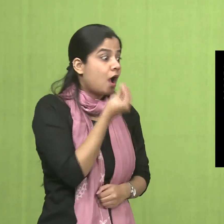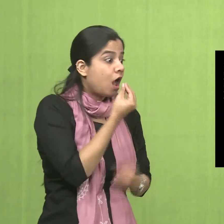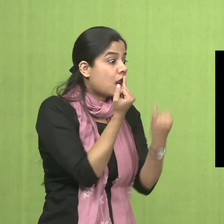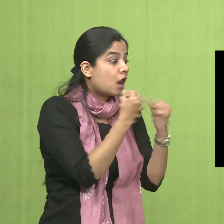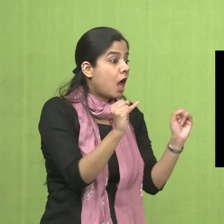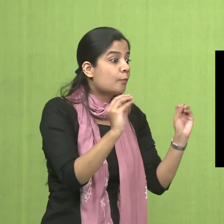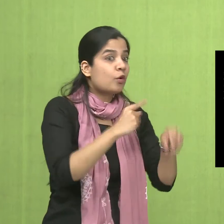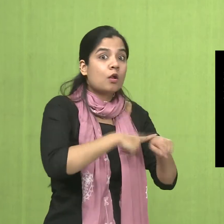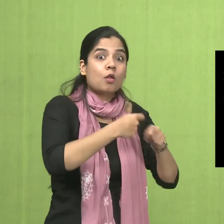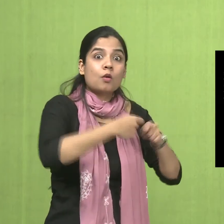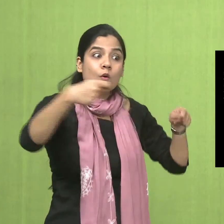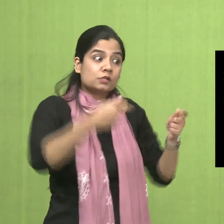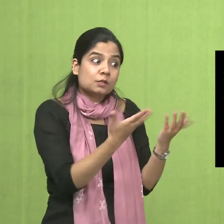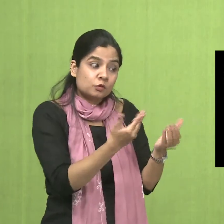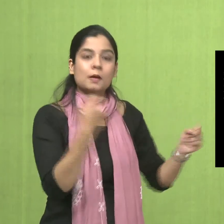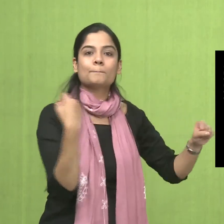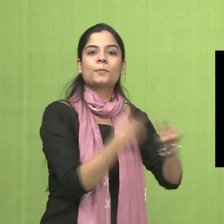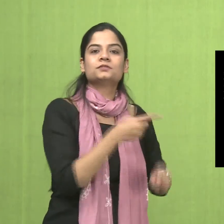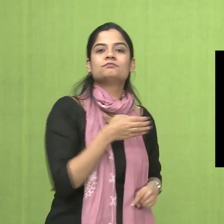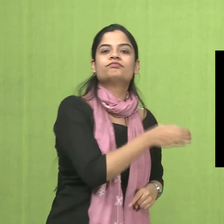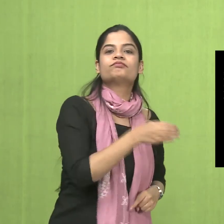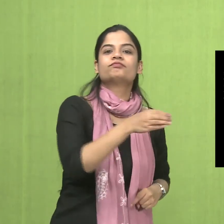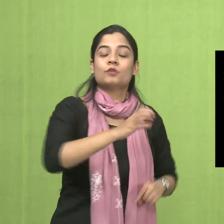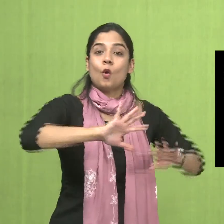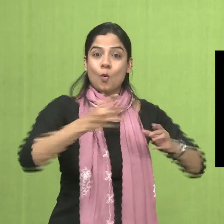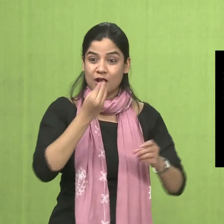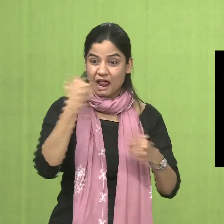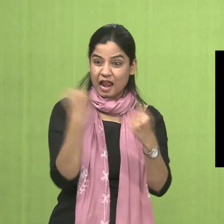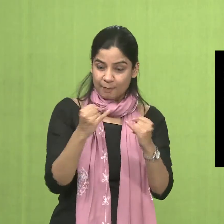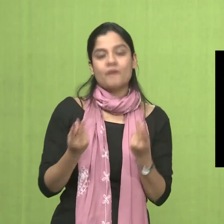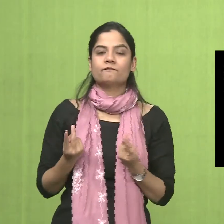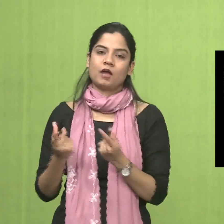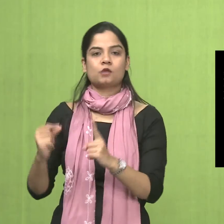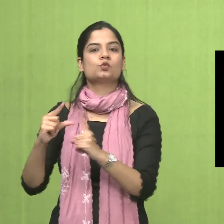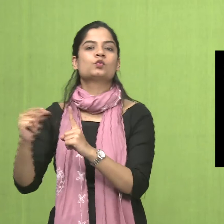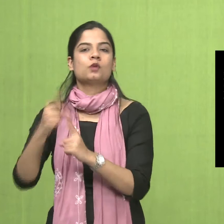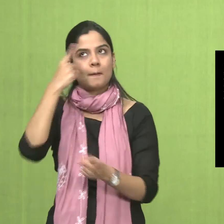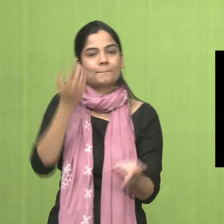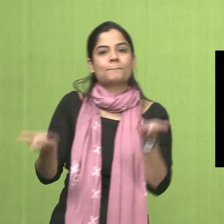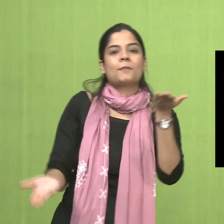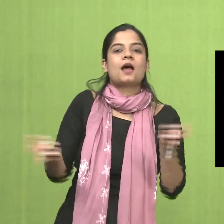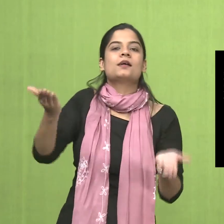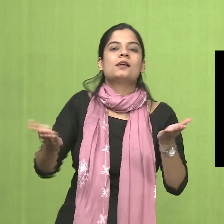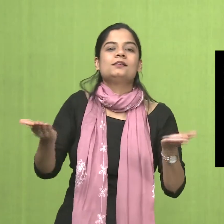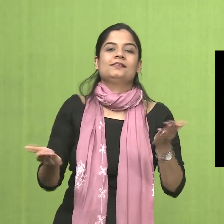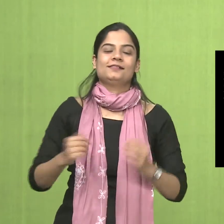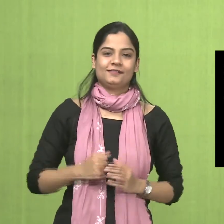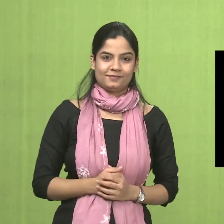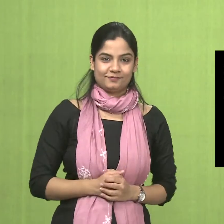cook. Just remember, these should be non-perishable, that don't go bad easily, not for perishable ones.